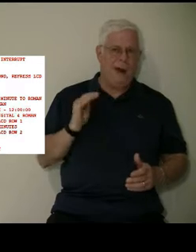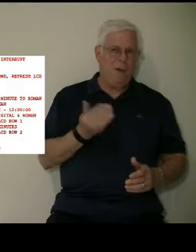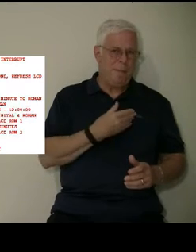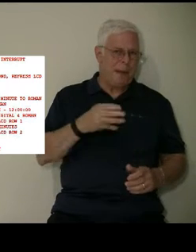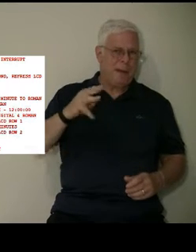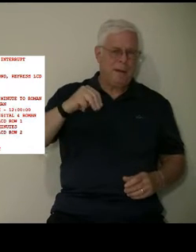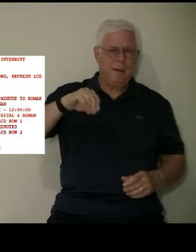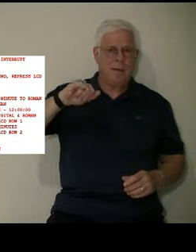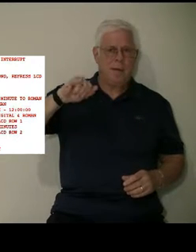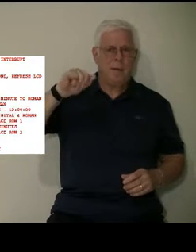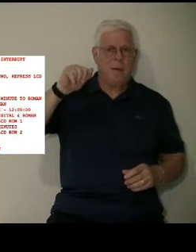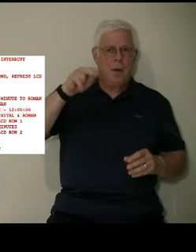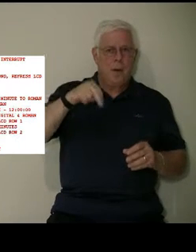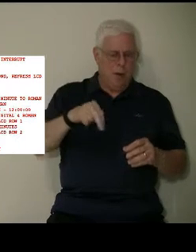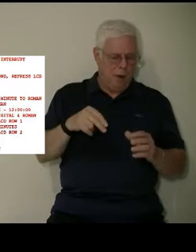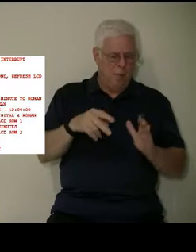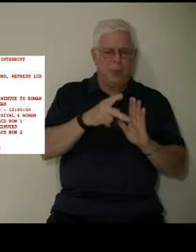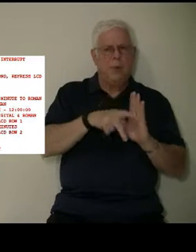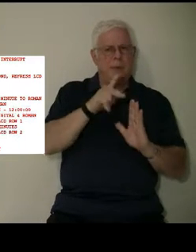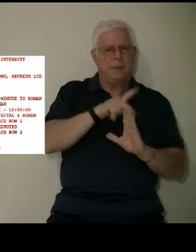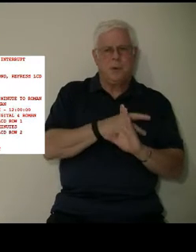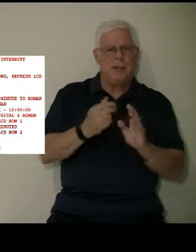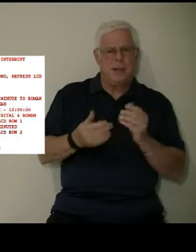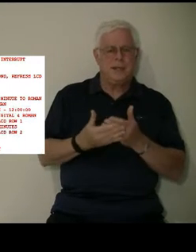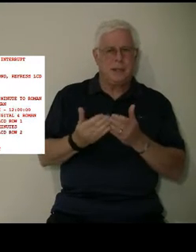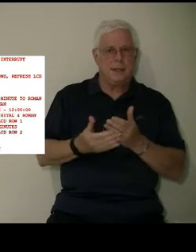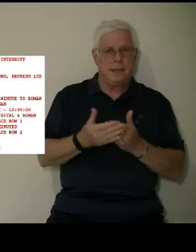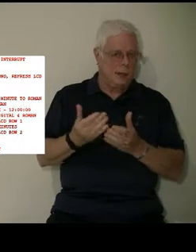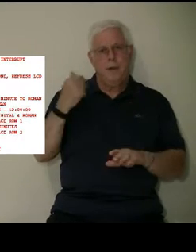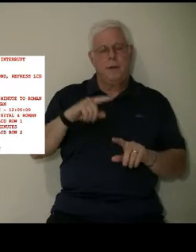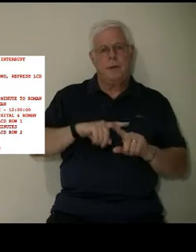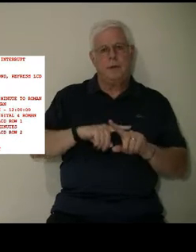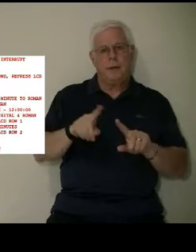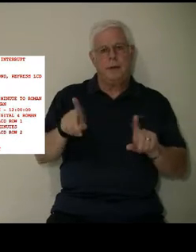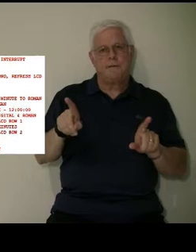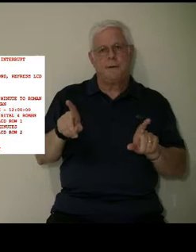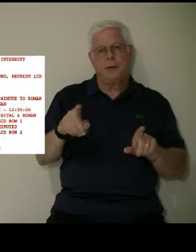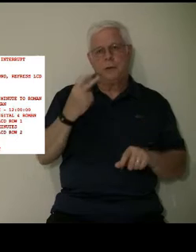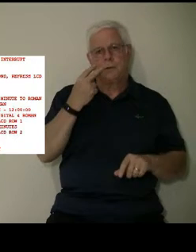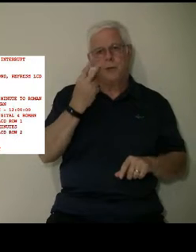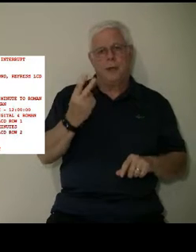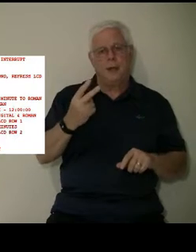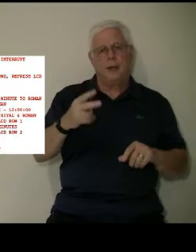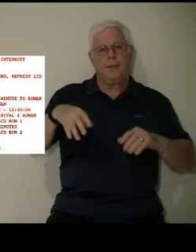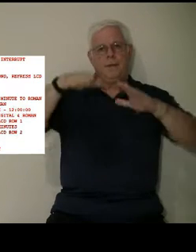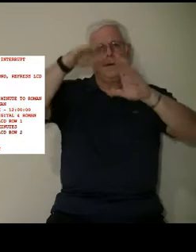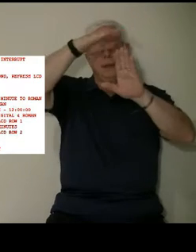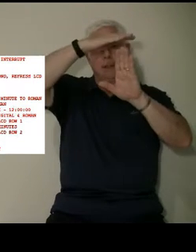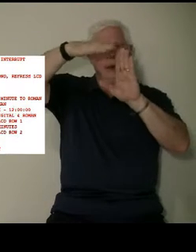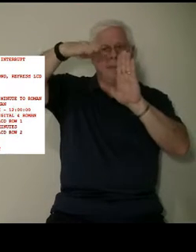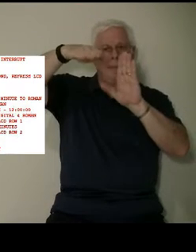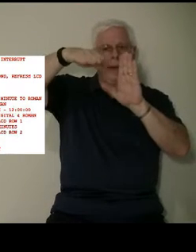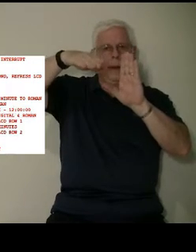our main program is pretty easy. The only thing different, you'll see that at the very top I've